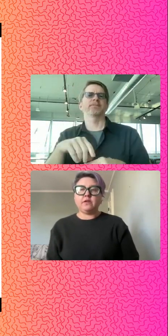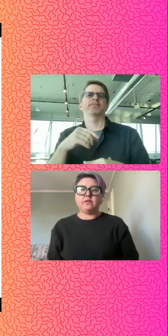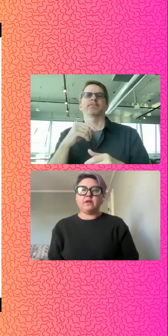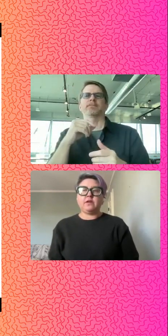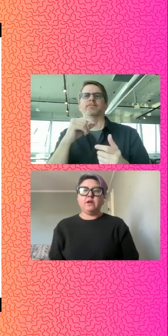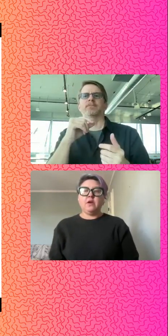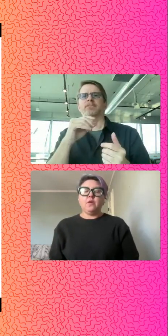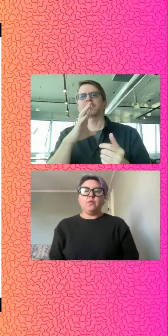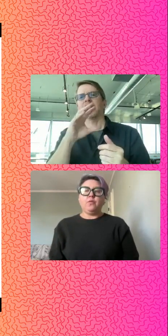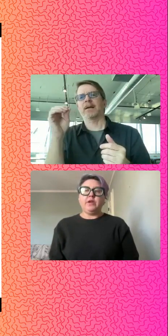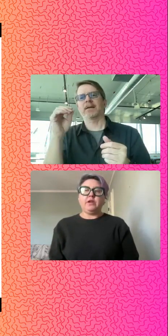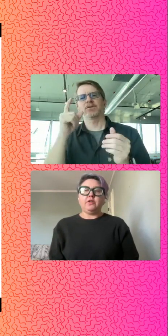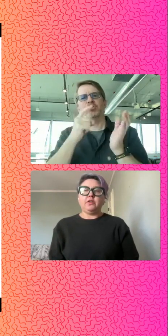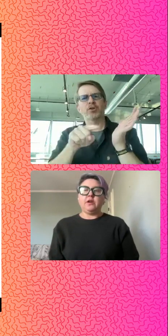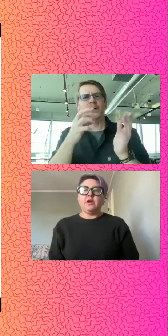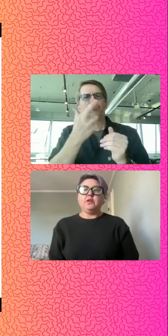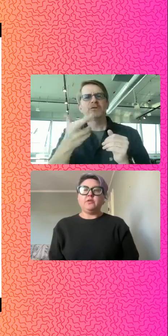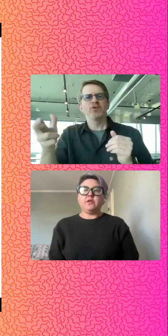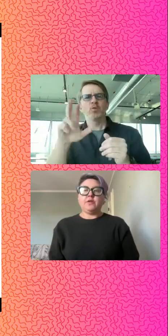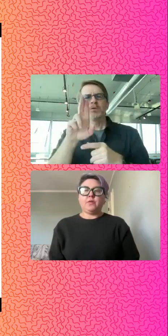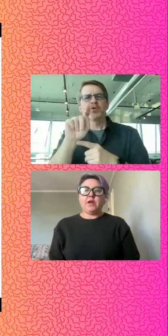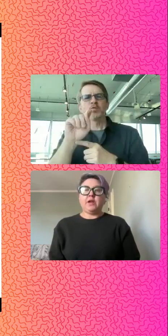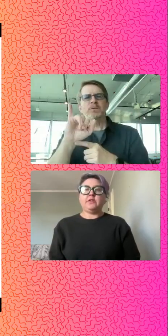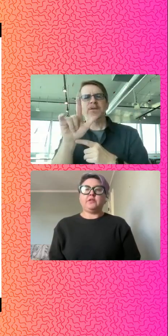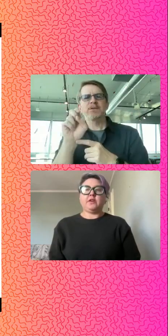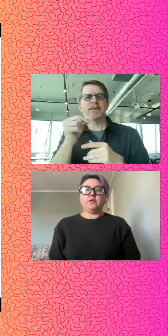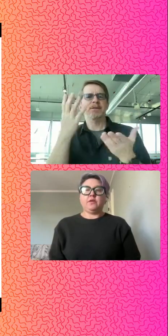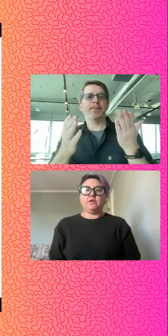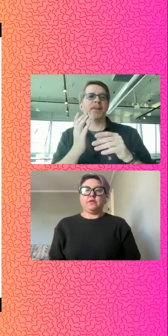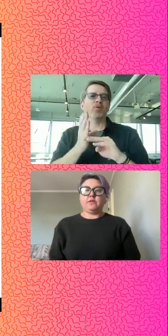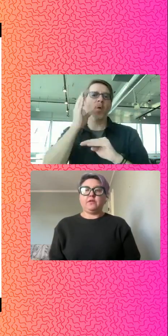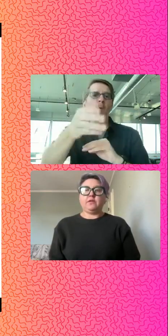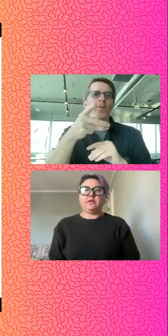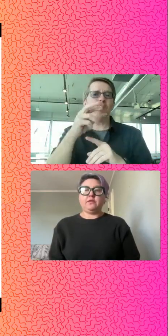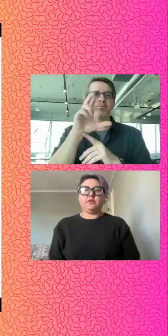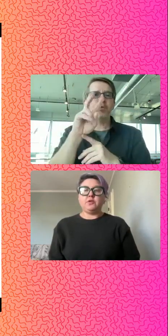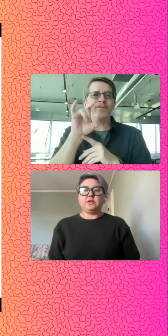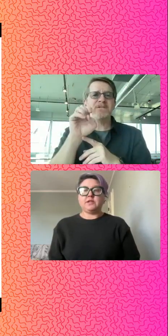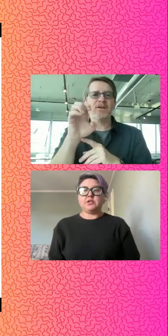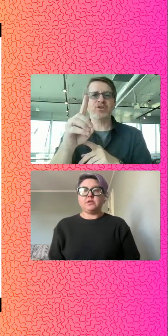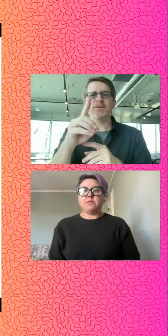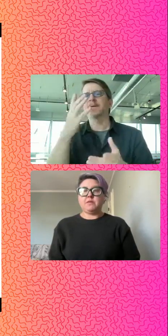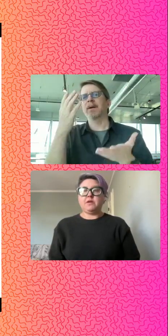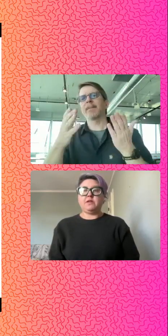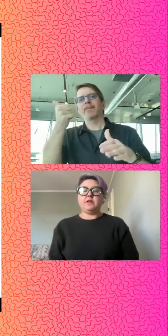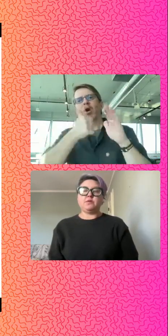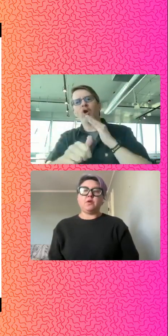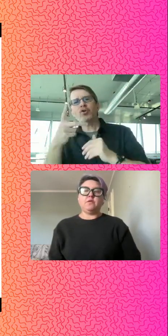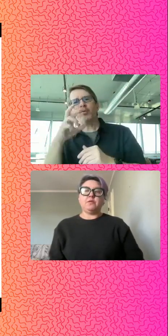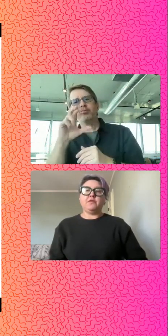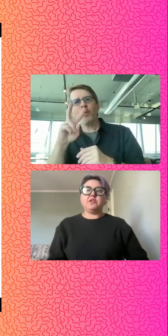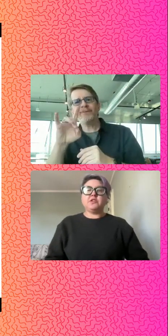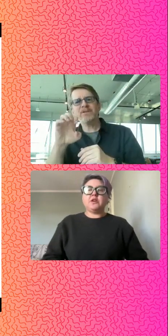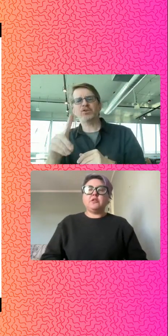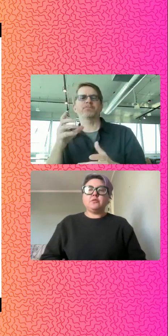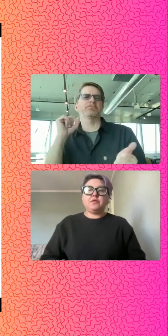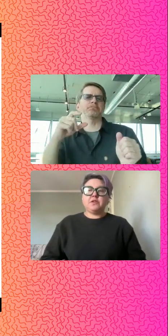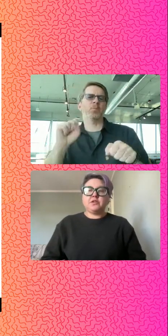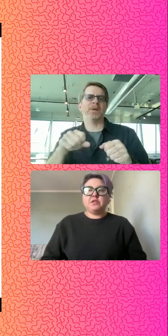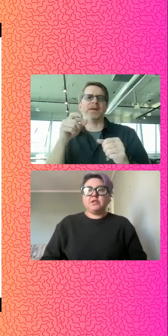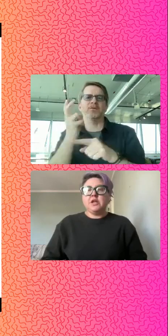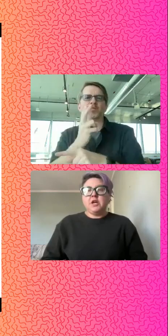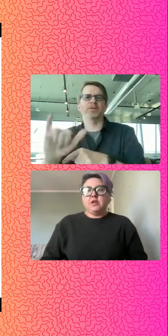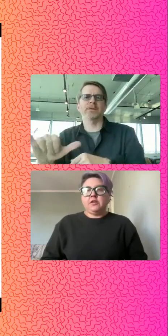along those lines that we could use along the way to check the resource utilization. Maybe things were over provisioned,